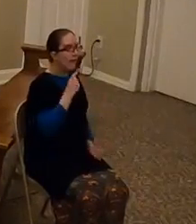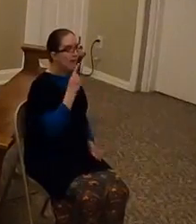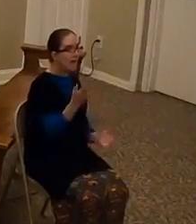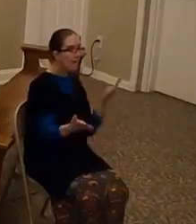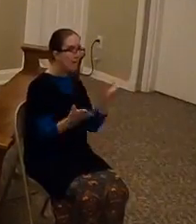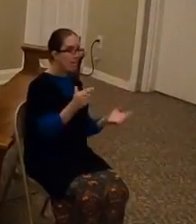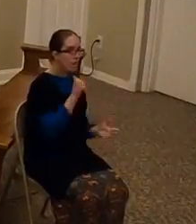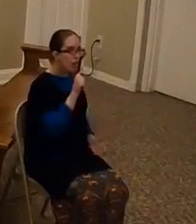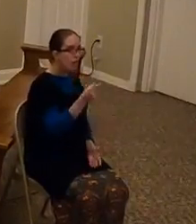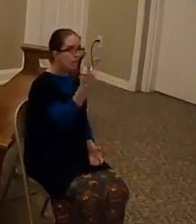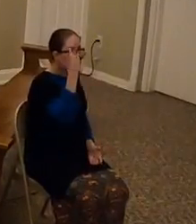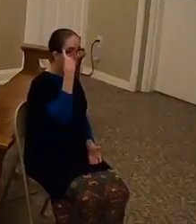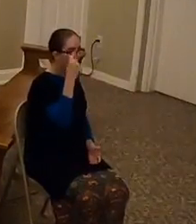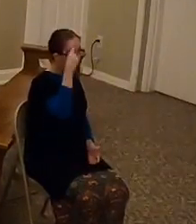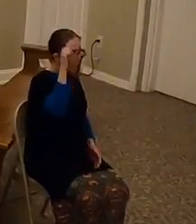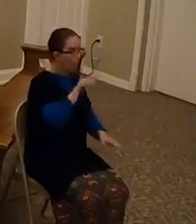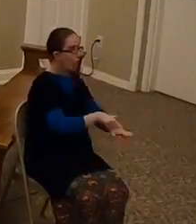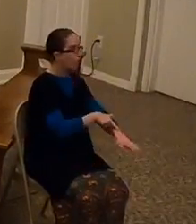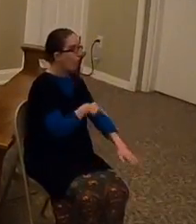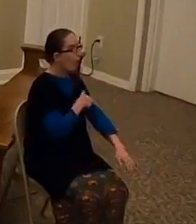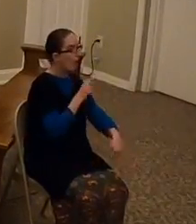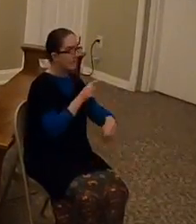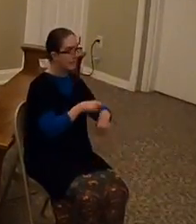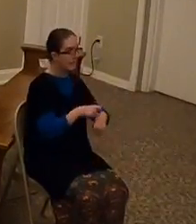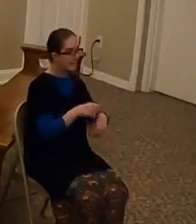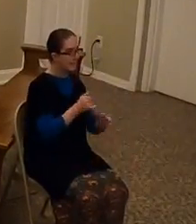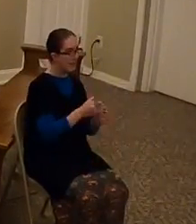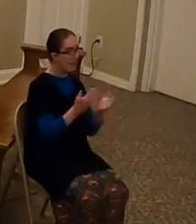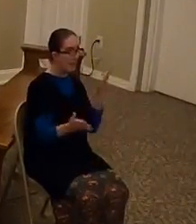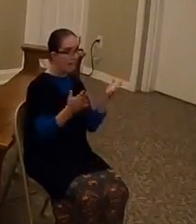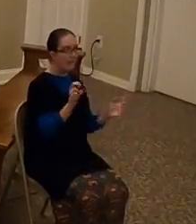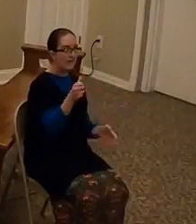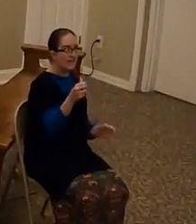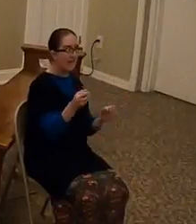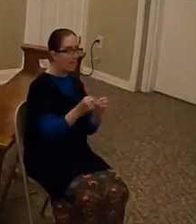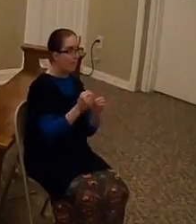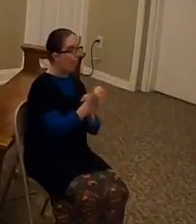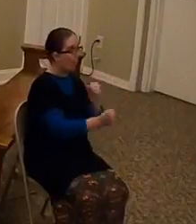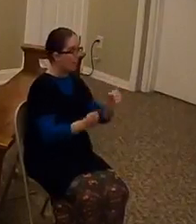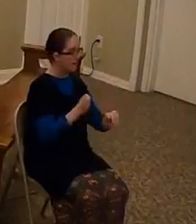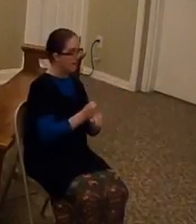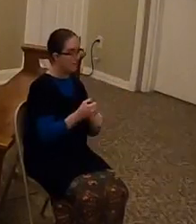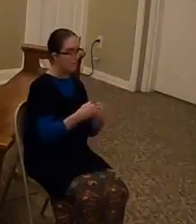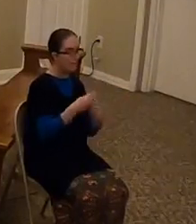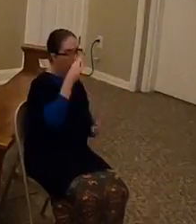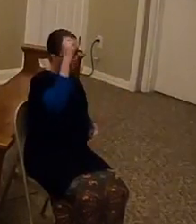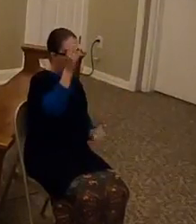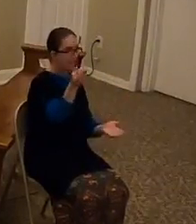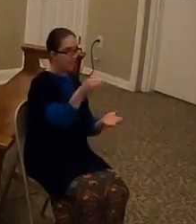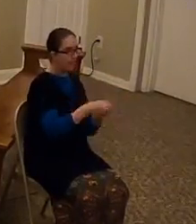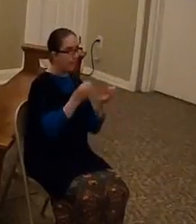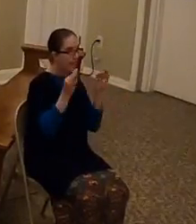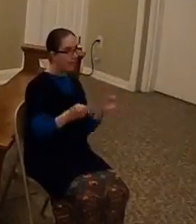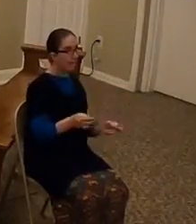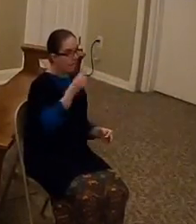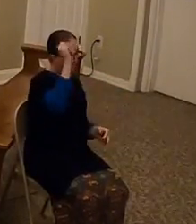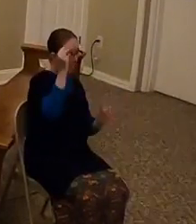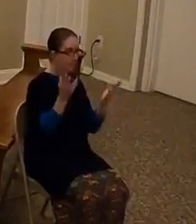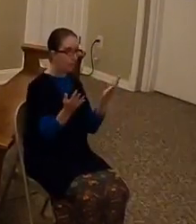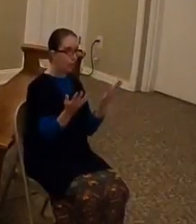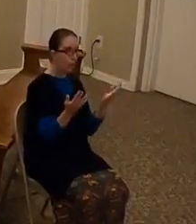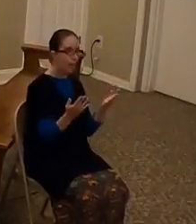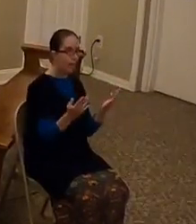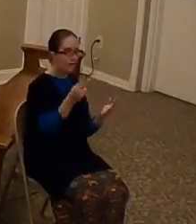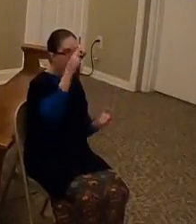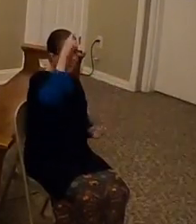he might not come back for a long time. It may be 10 more years before he comes back. But if he delays his coming a